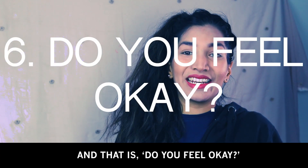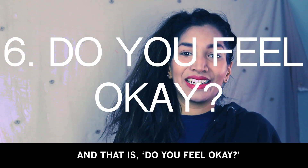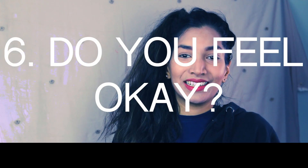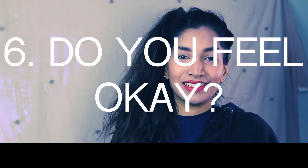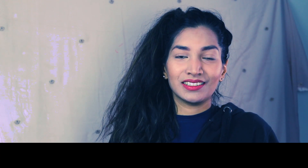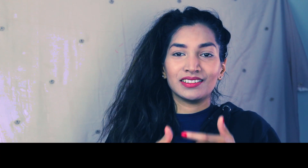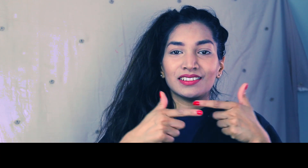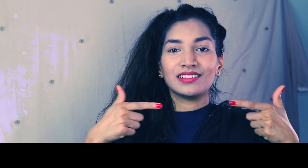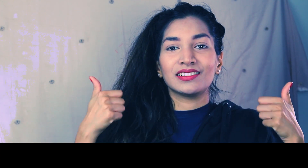okay?